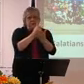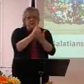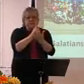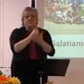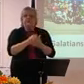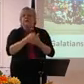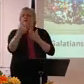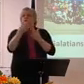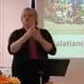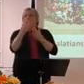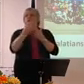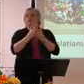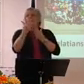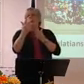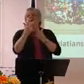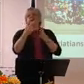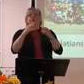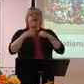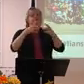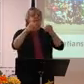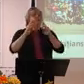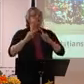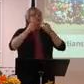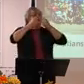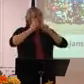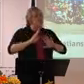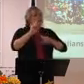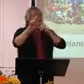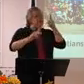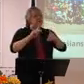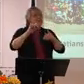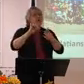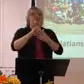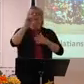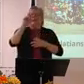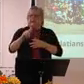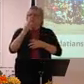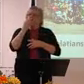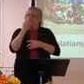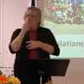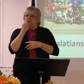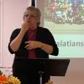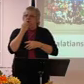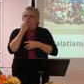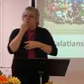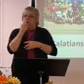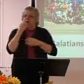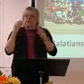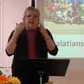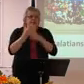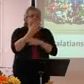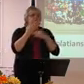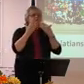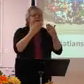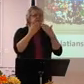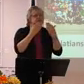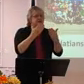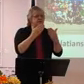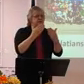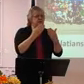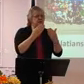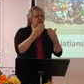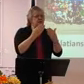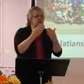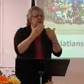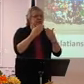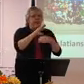an opportunity to do great work to bless those who are in need, and that through this Thanksgiving